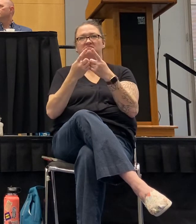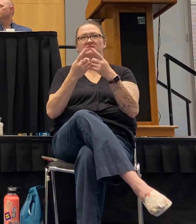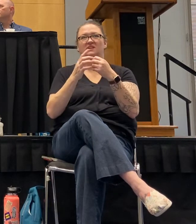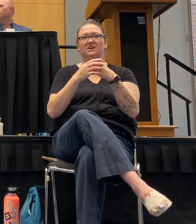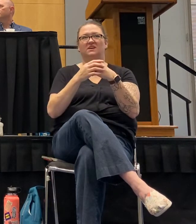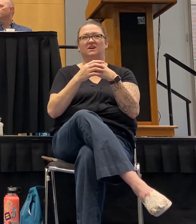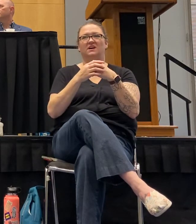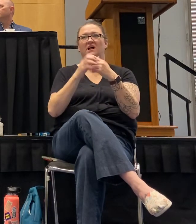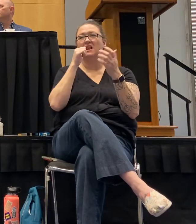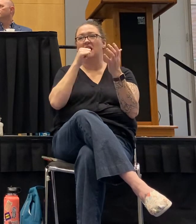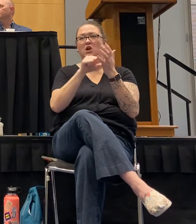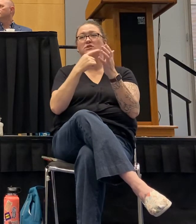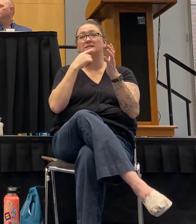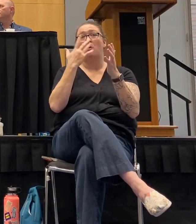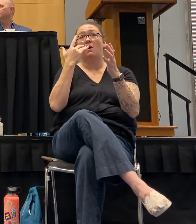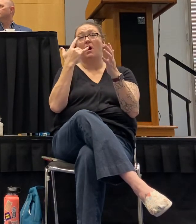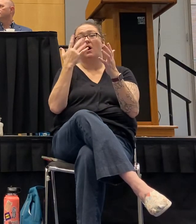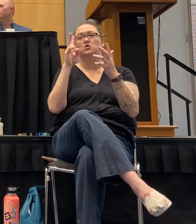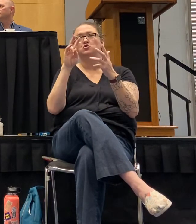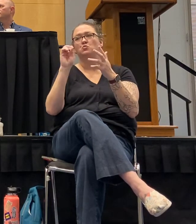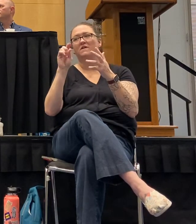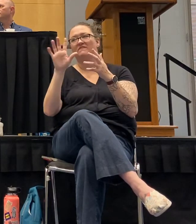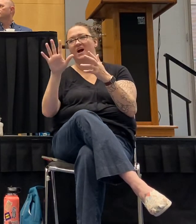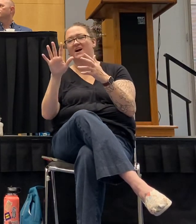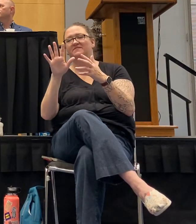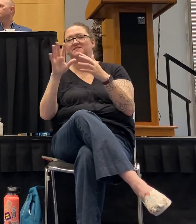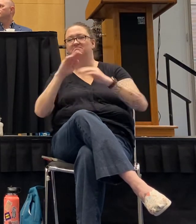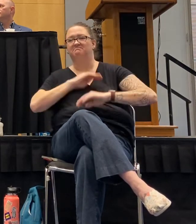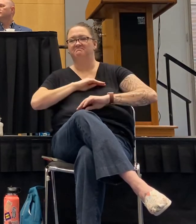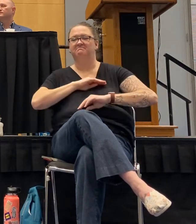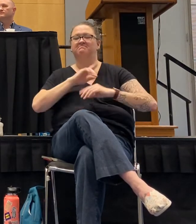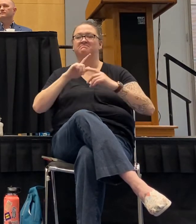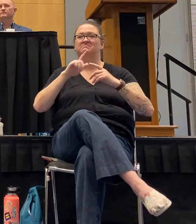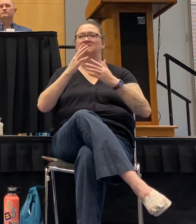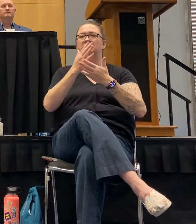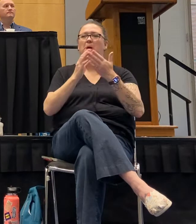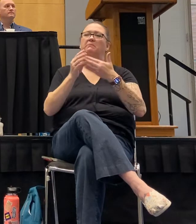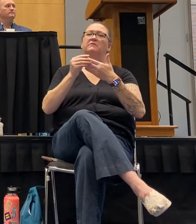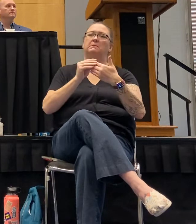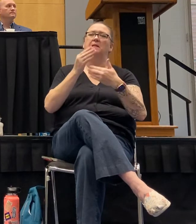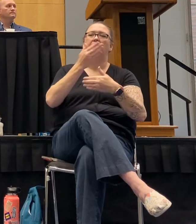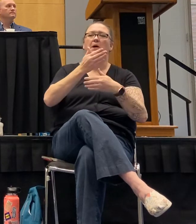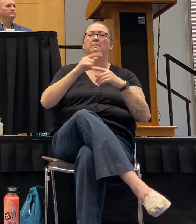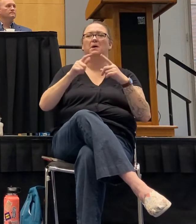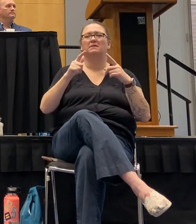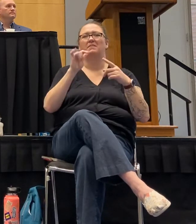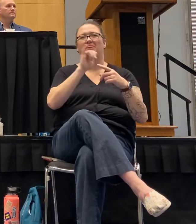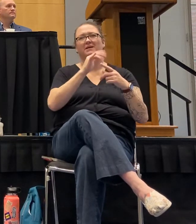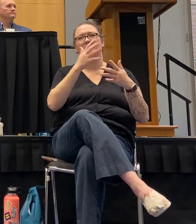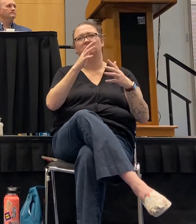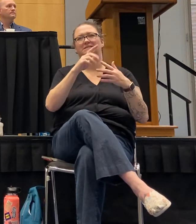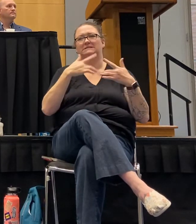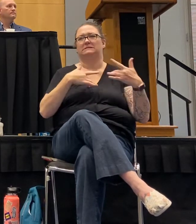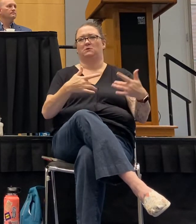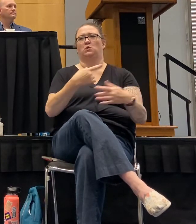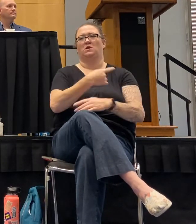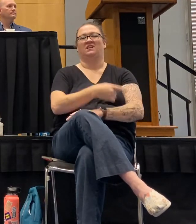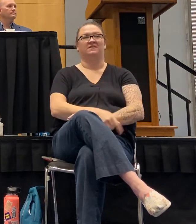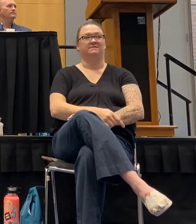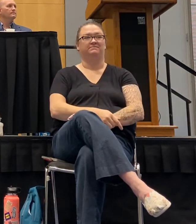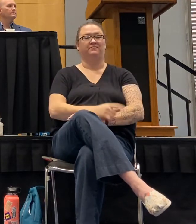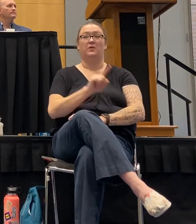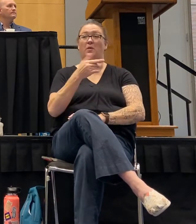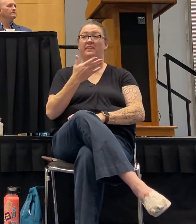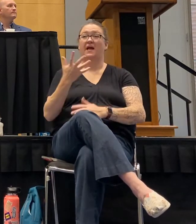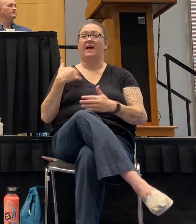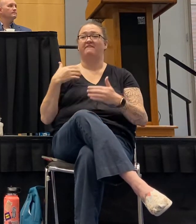submits a letter saying why a 2.5 is sufficient. So there's some flexibility there, but that's pretty much what's typical. Yeah, the only thing I